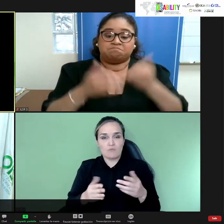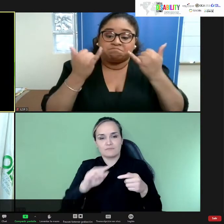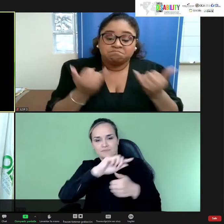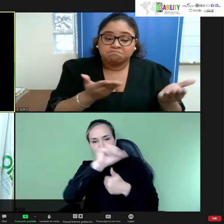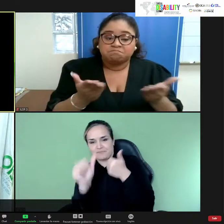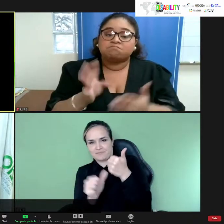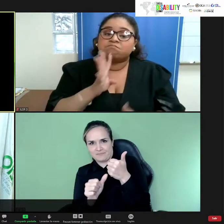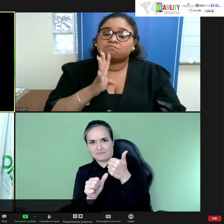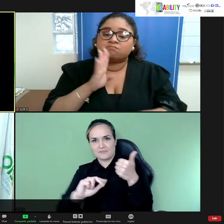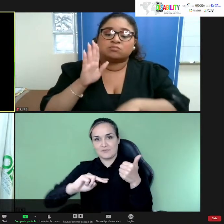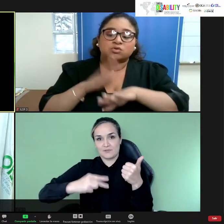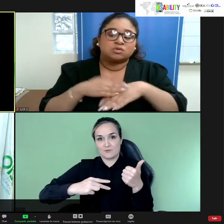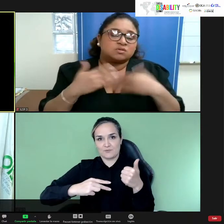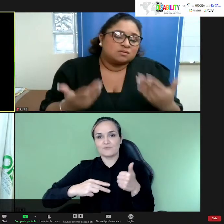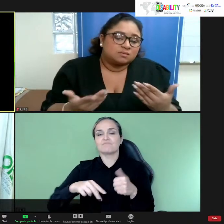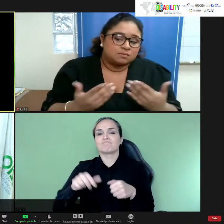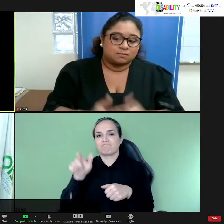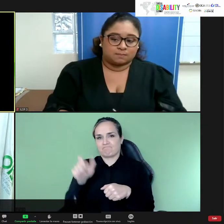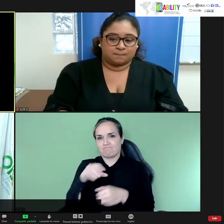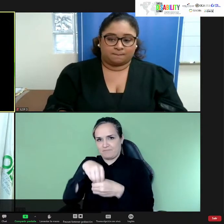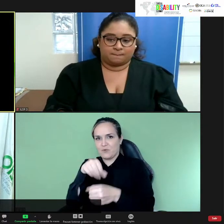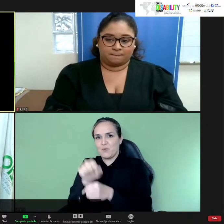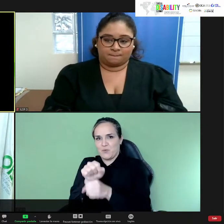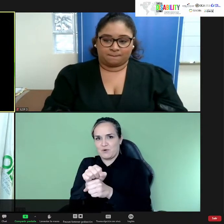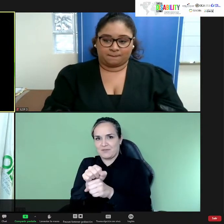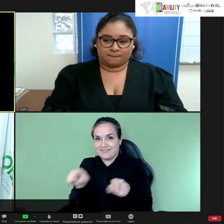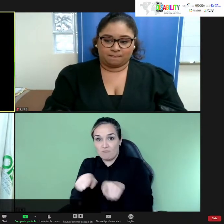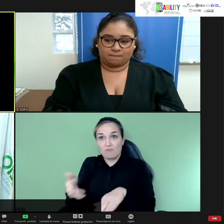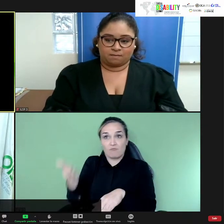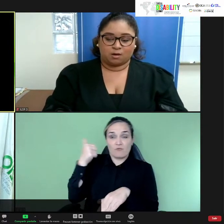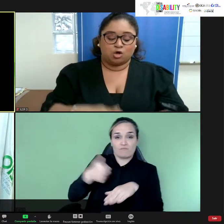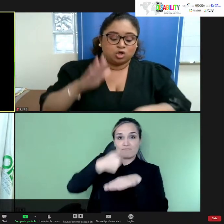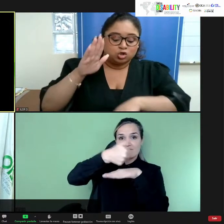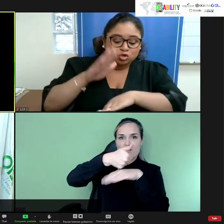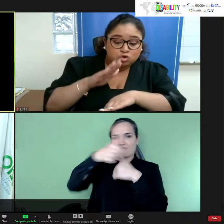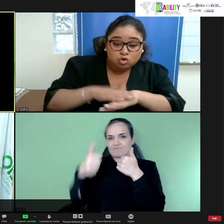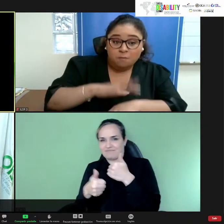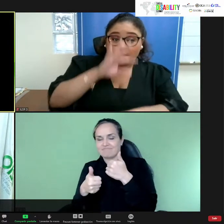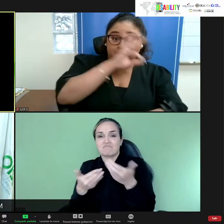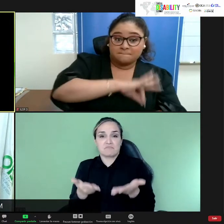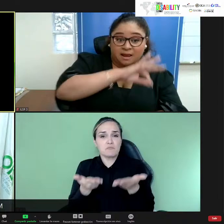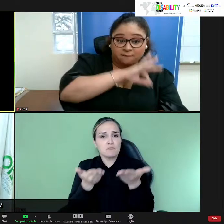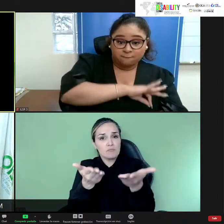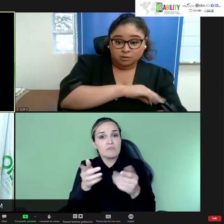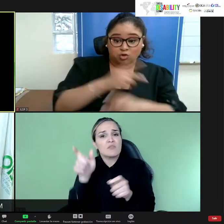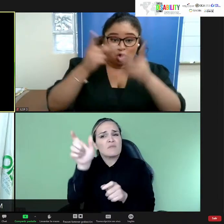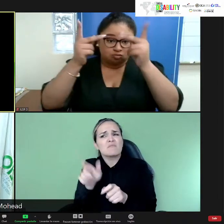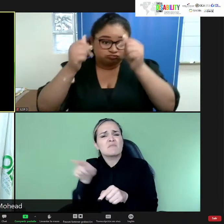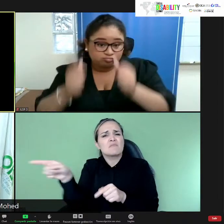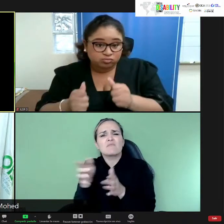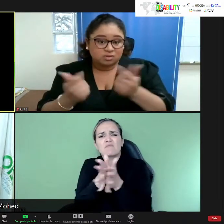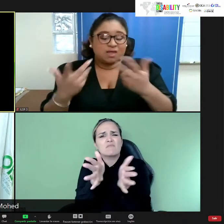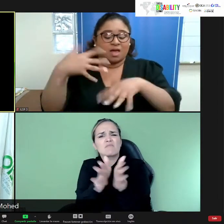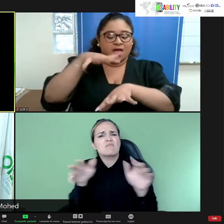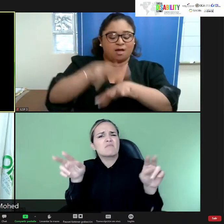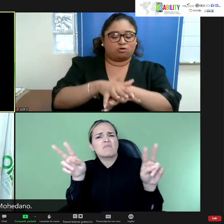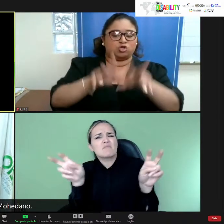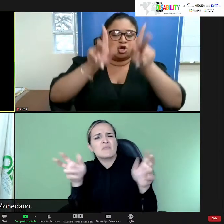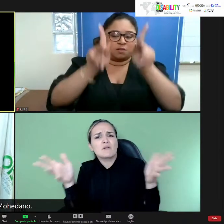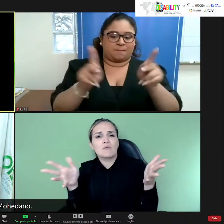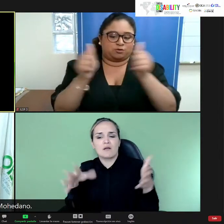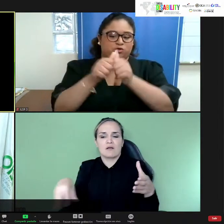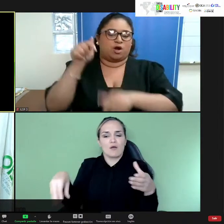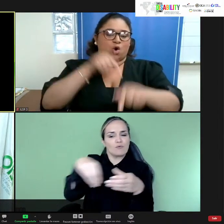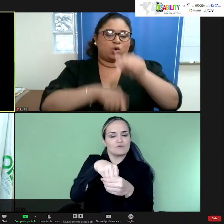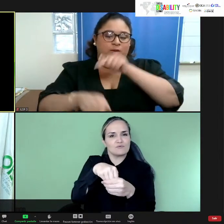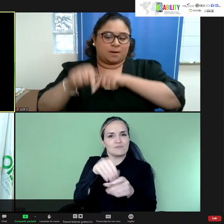organizer american organization of social security mrs modano is going to talk about cost benefit of work inclusion of